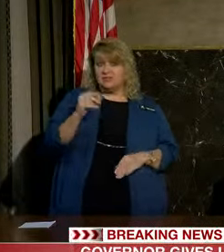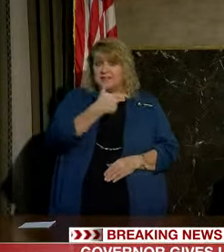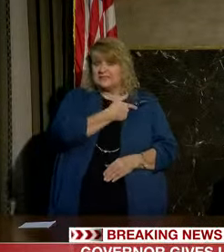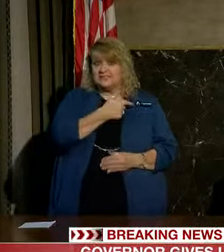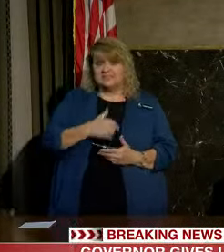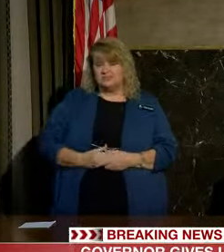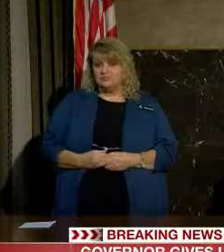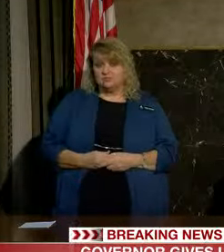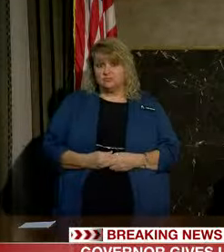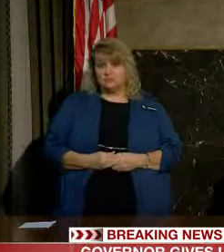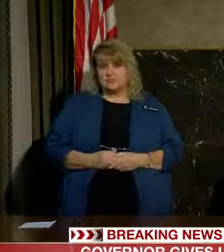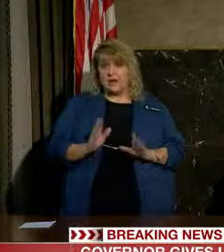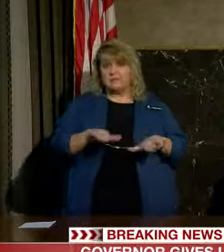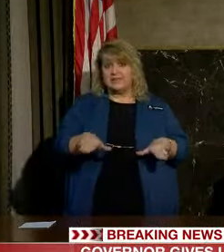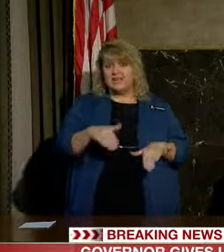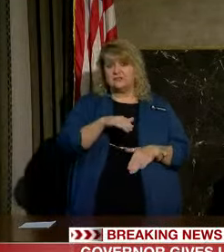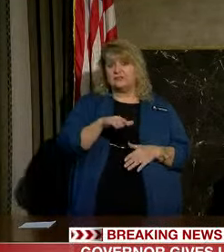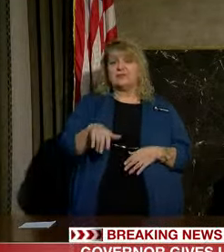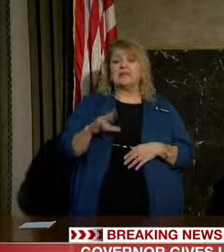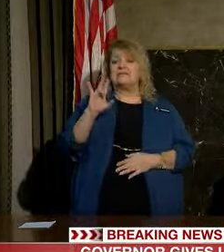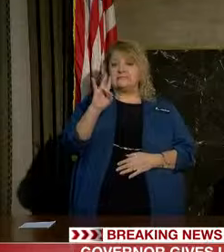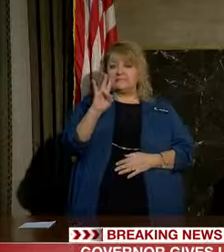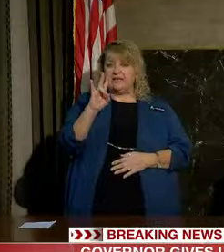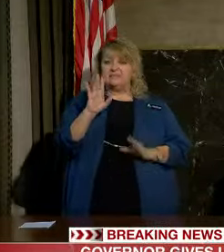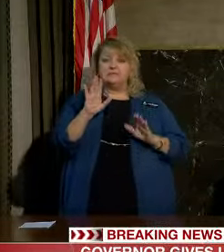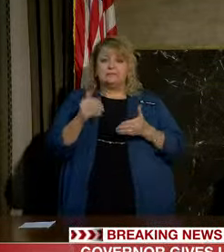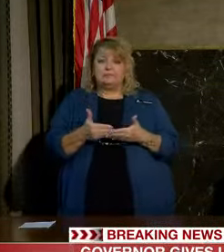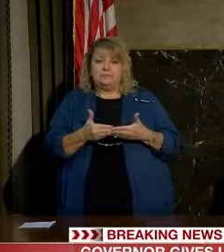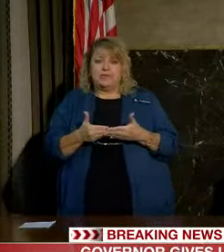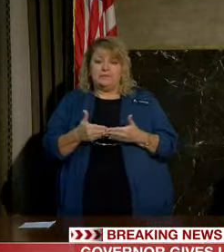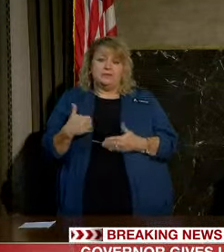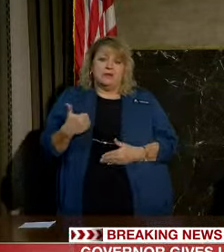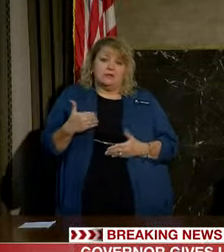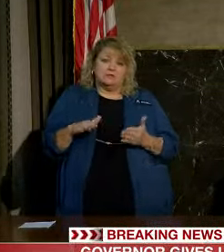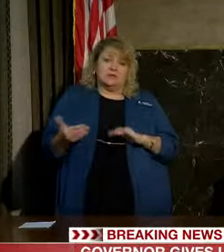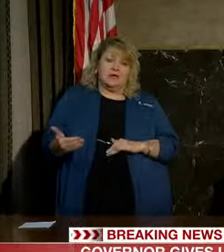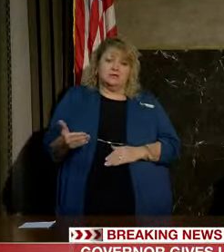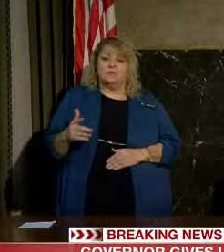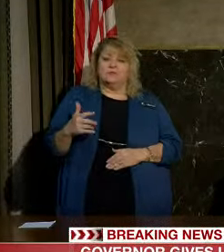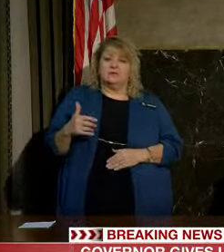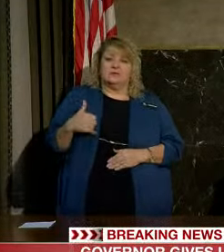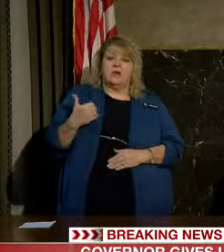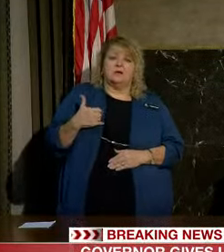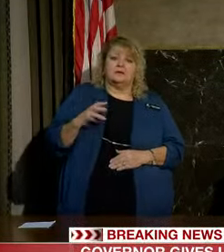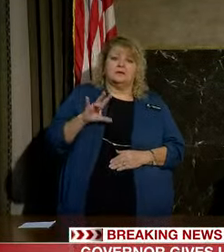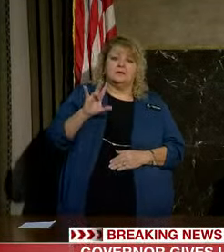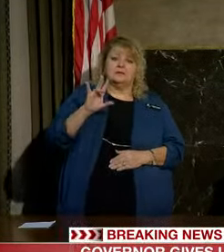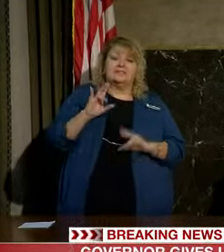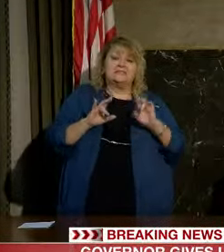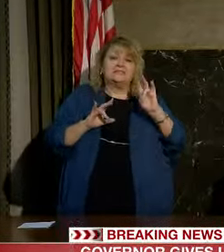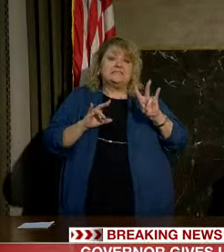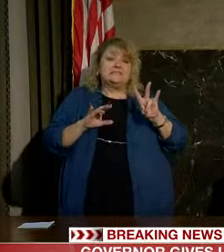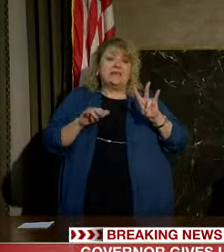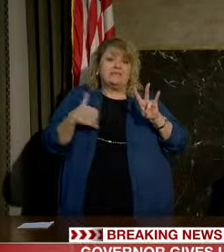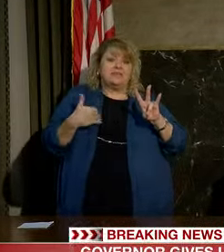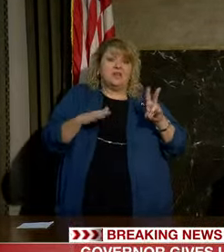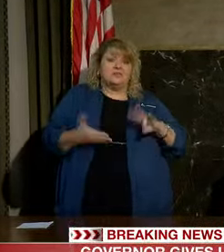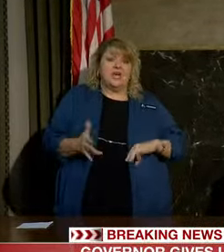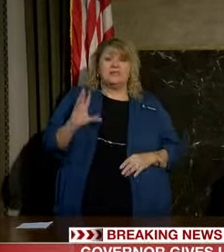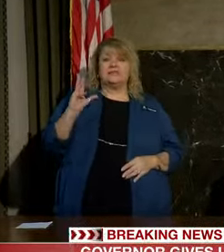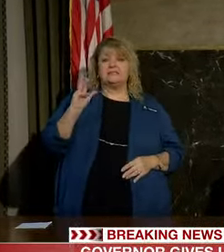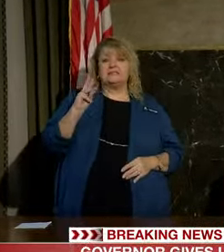vaccinated. We unfortunately have had 7 pediatric deaths in this Delta surge, 16 total throughout the pandemic.